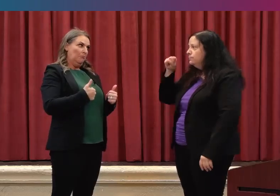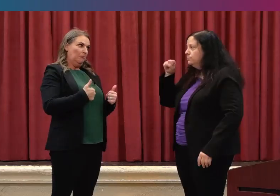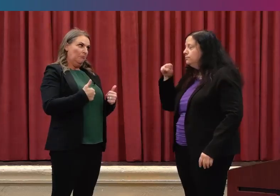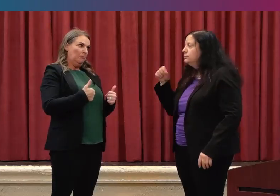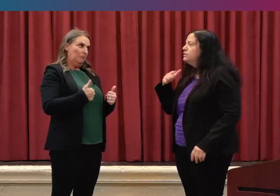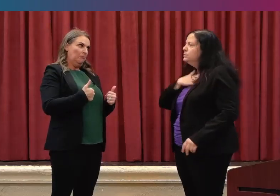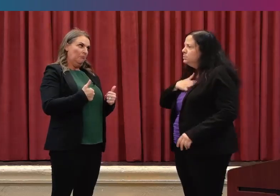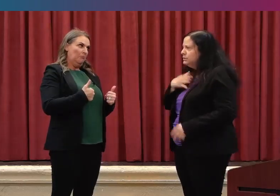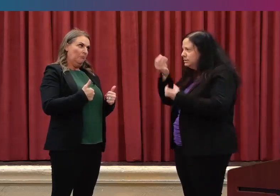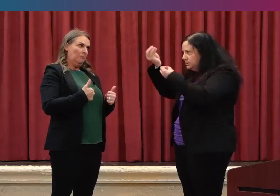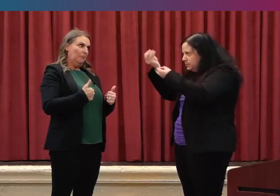up.